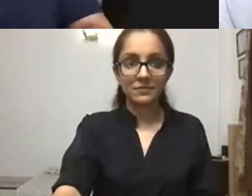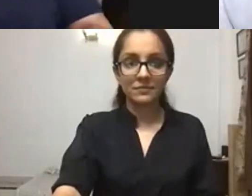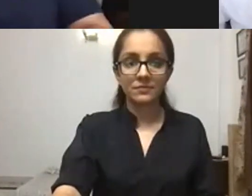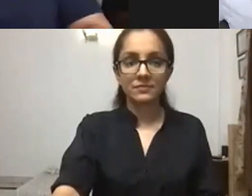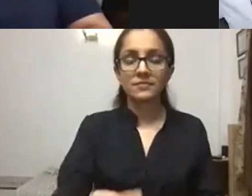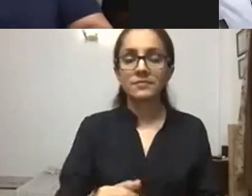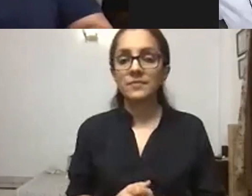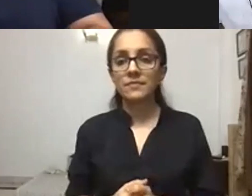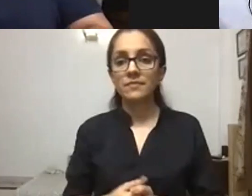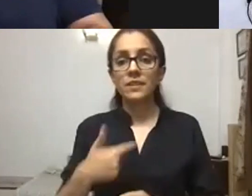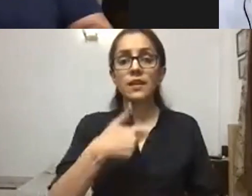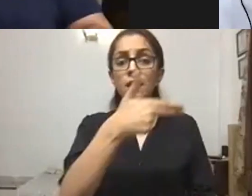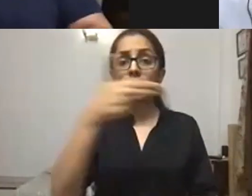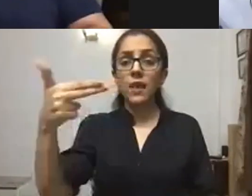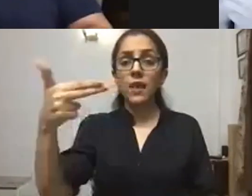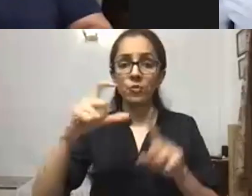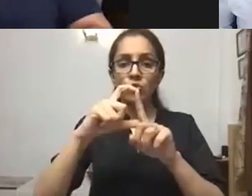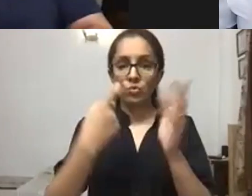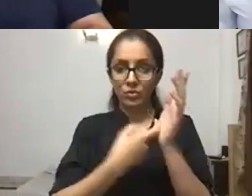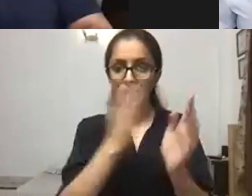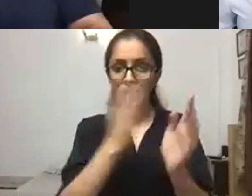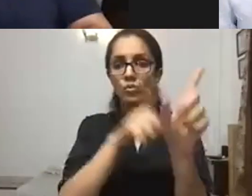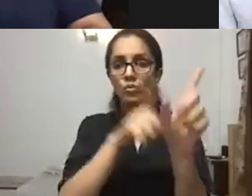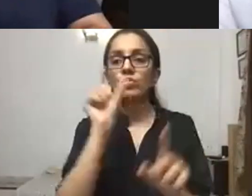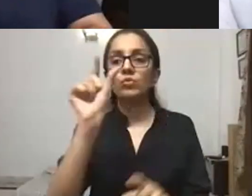So, I'm Dr. Yuvraj, and